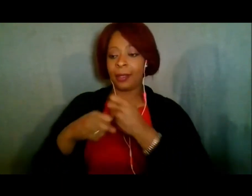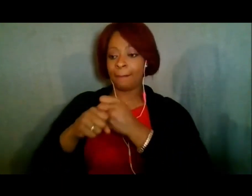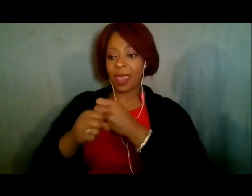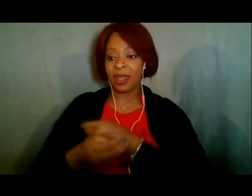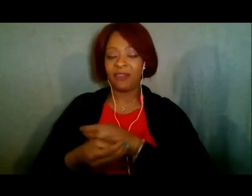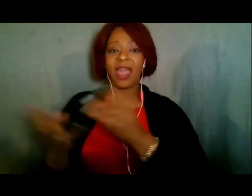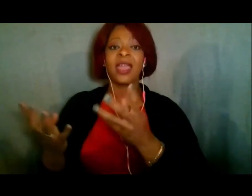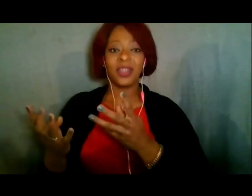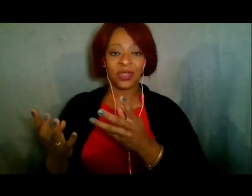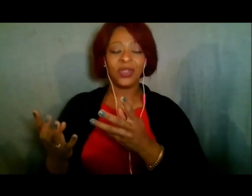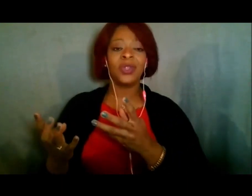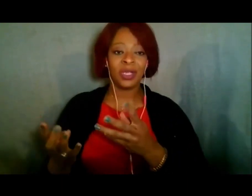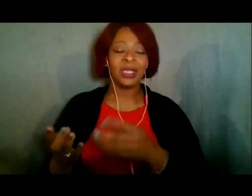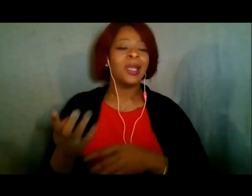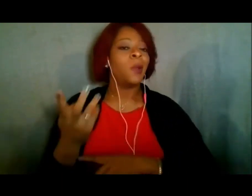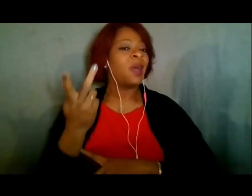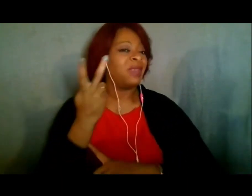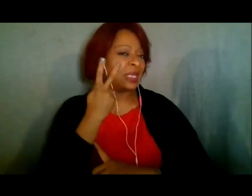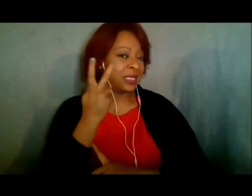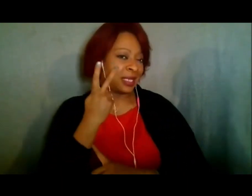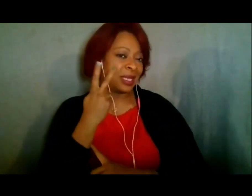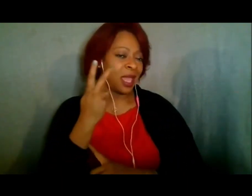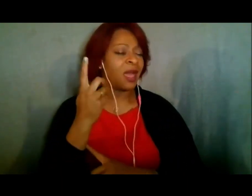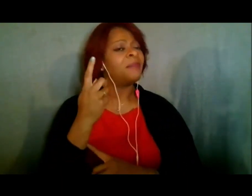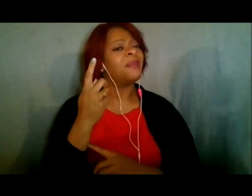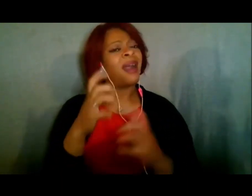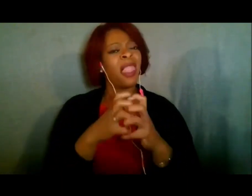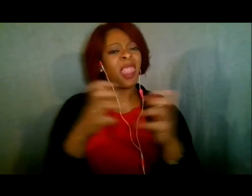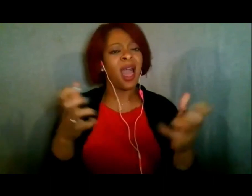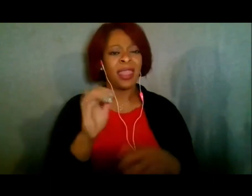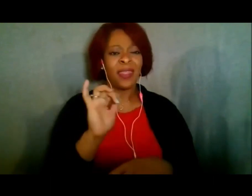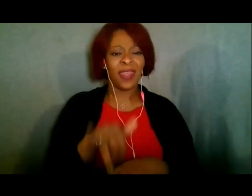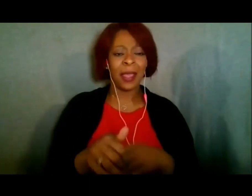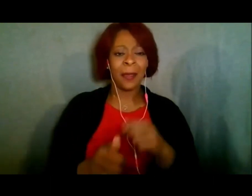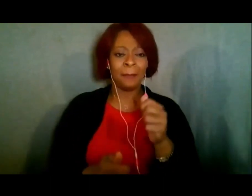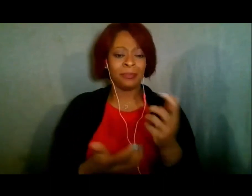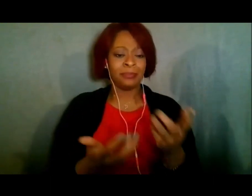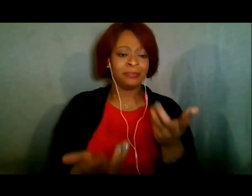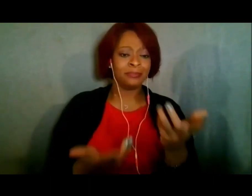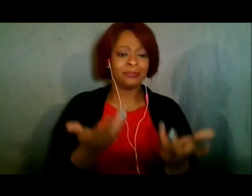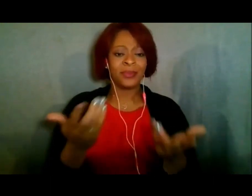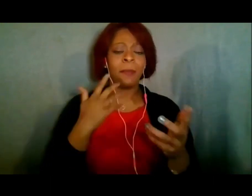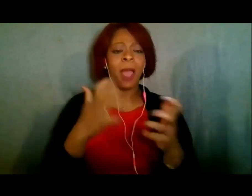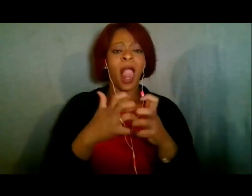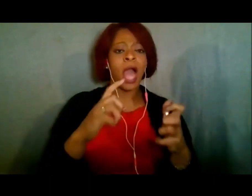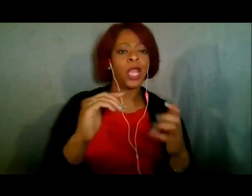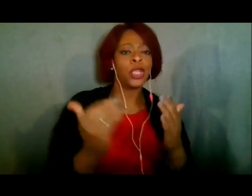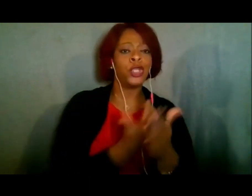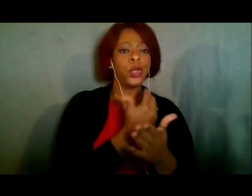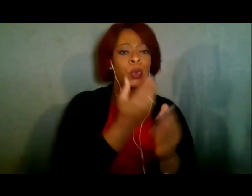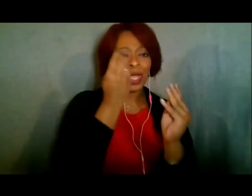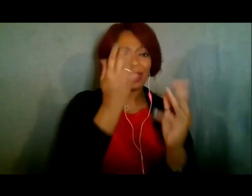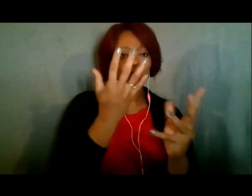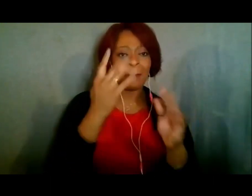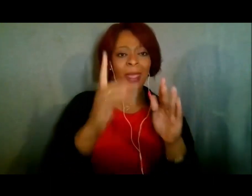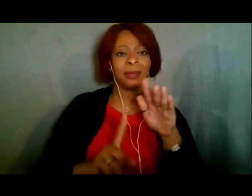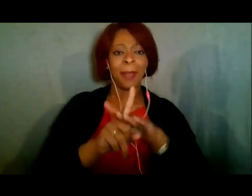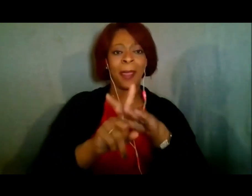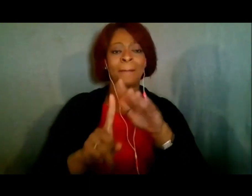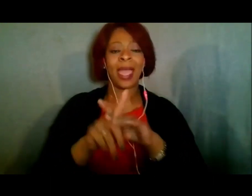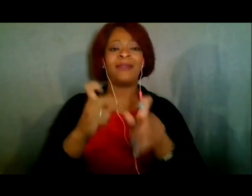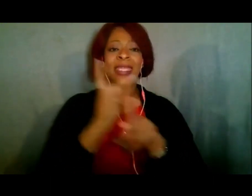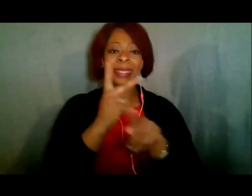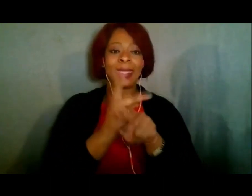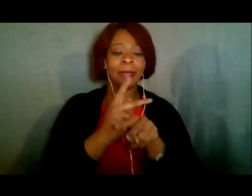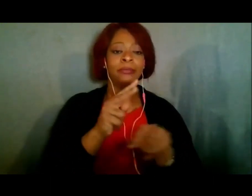So we'll see. I think a lot of it is this is one of those times where there's going to be a lot of new information and we just have to keep